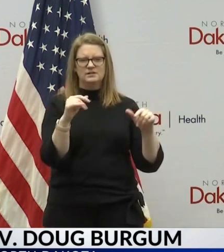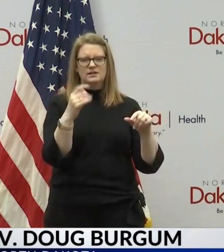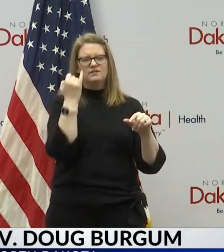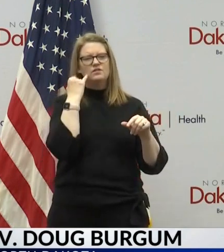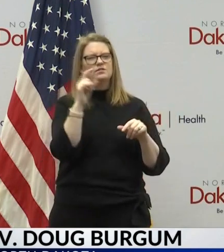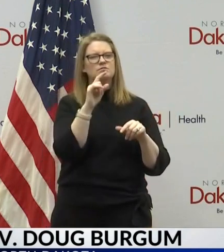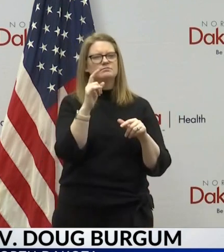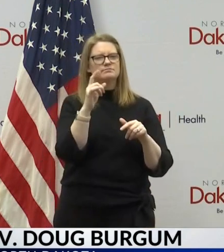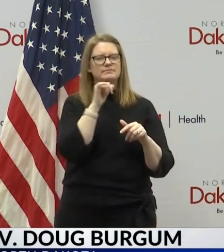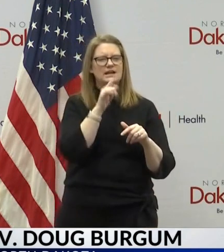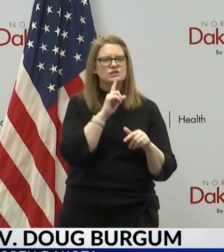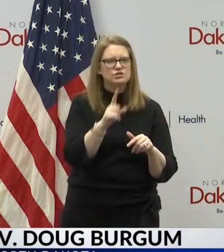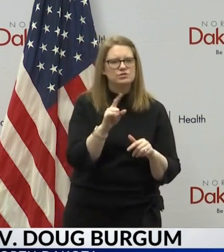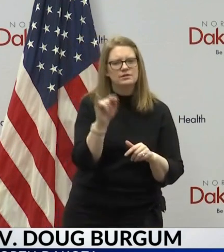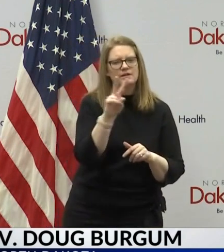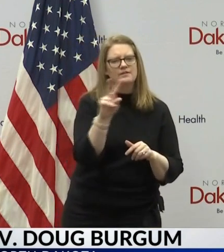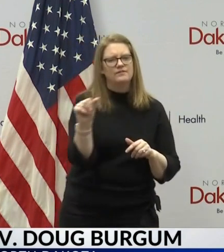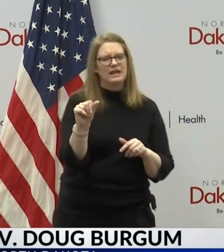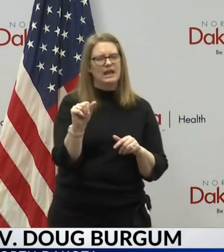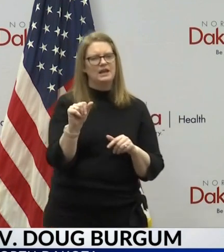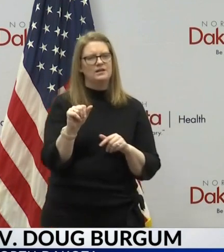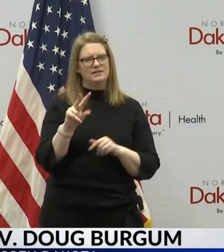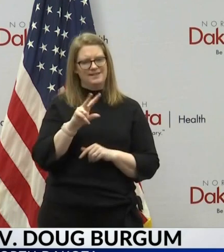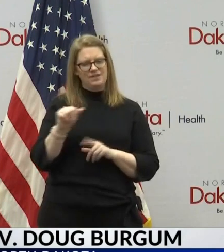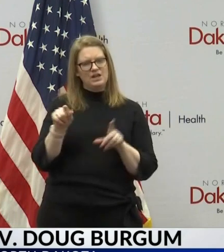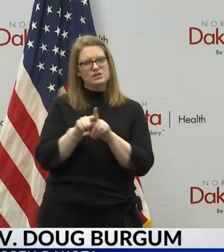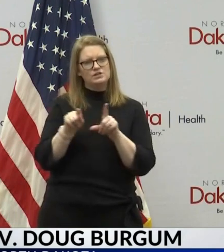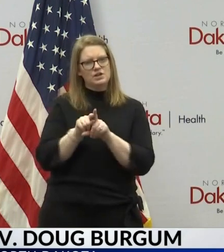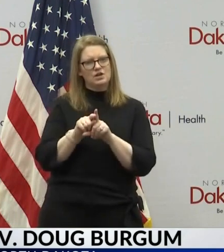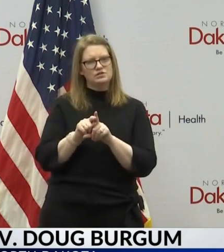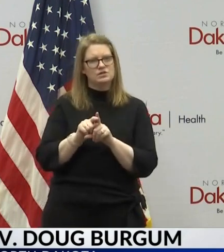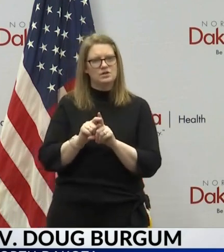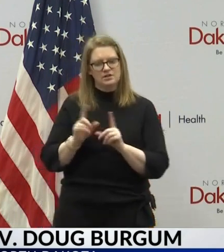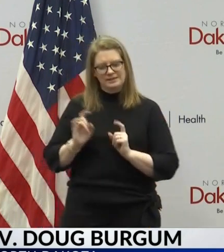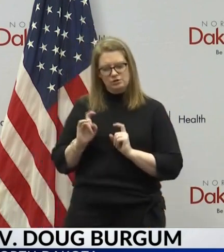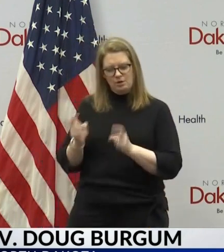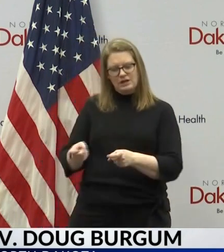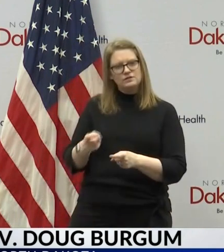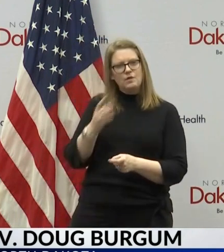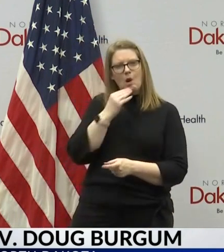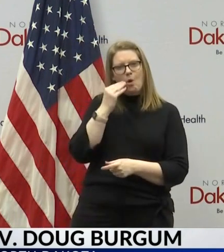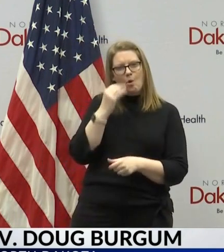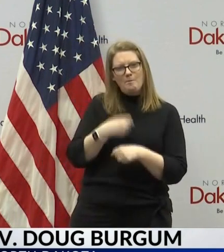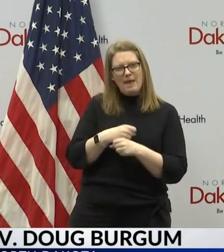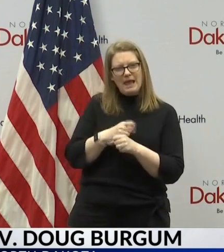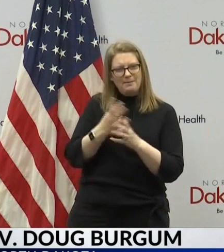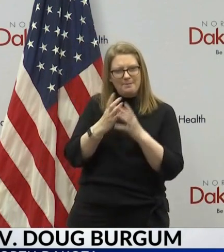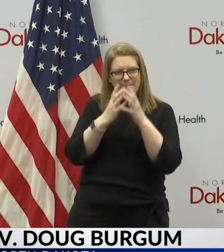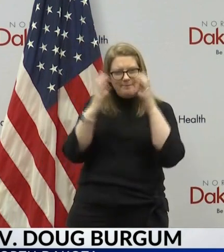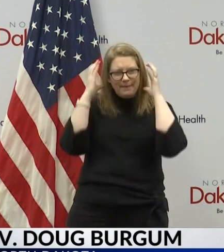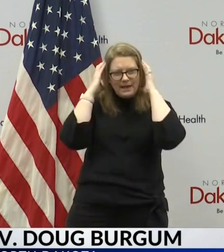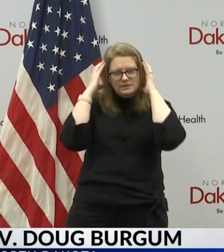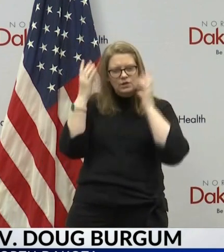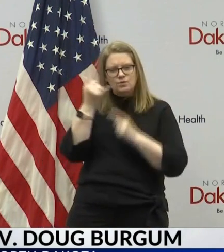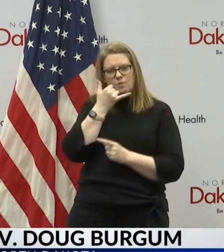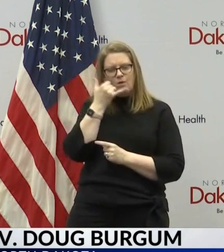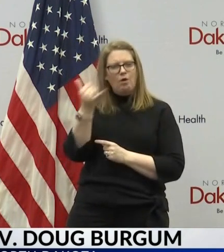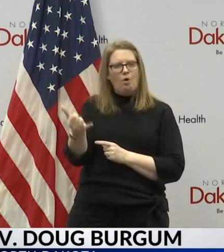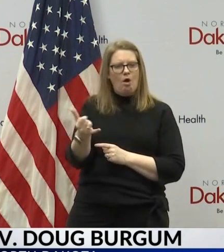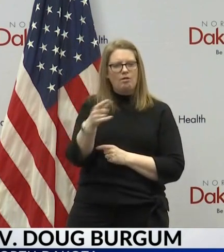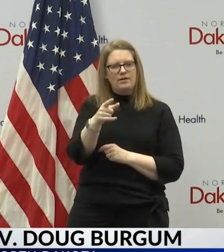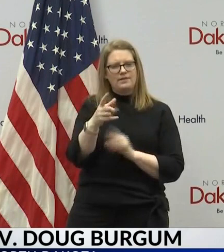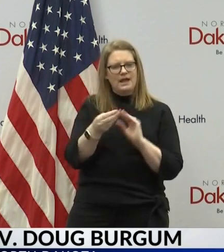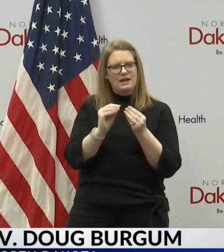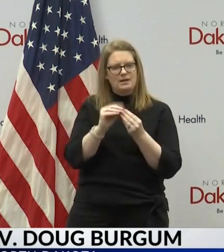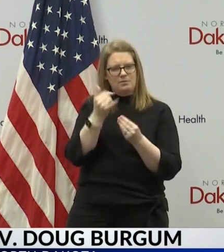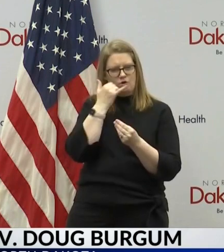VA. VA is also seeking donations of homemade masks, and if you can call and find out more about where to donate